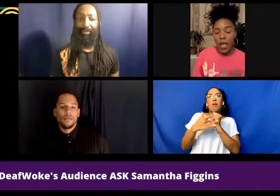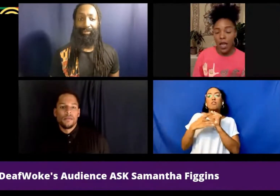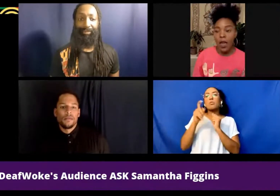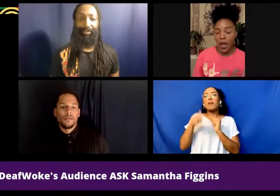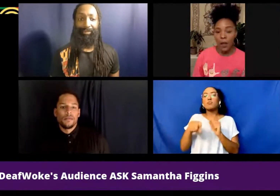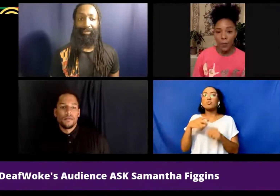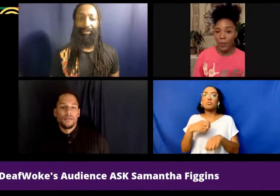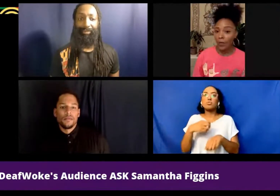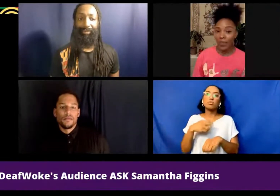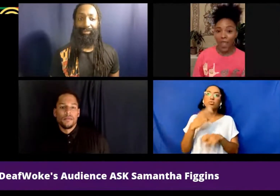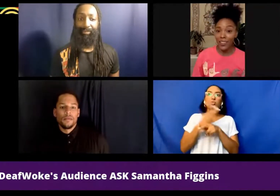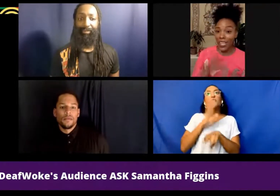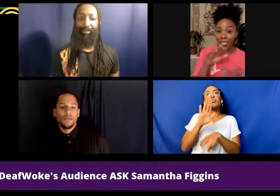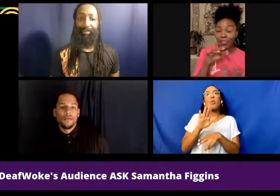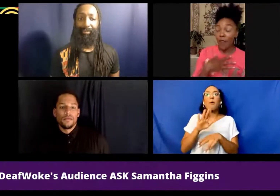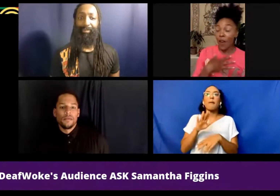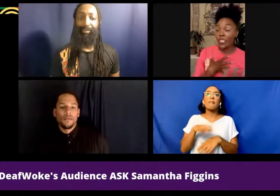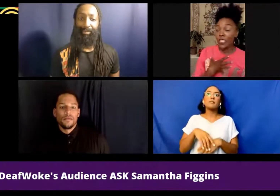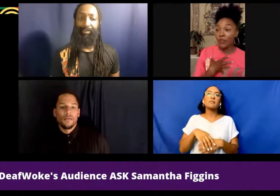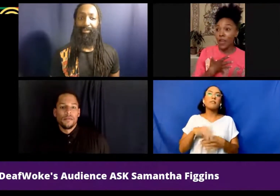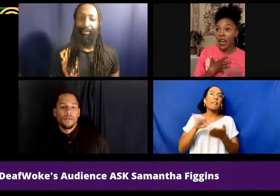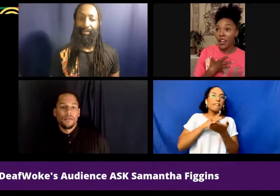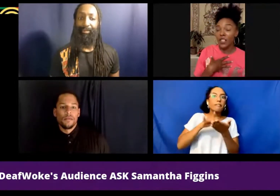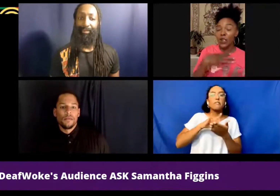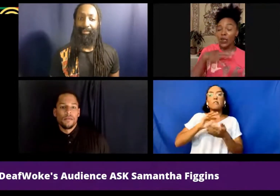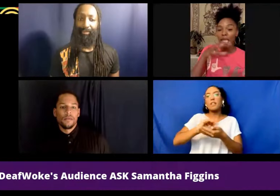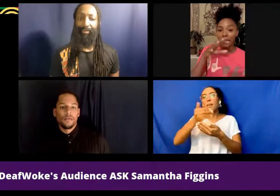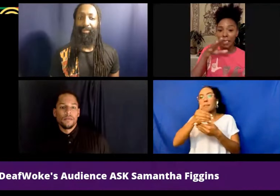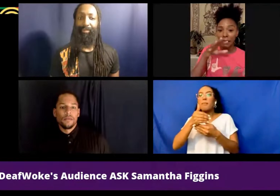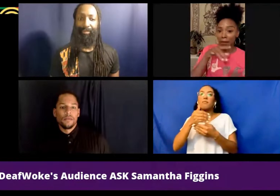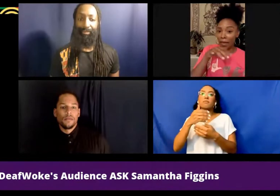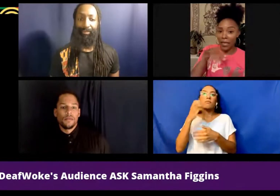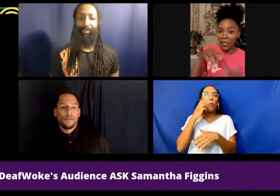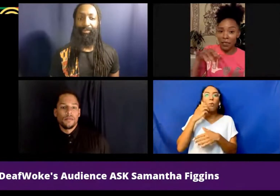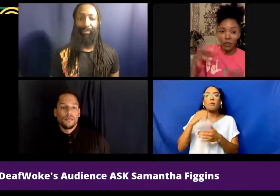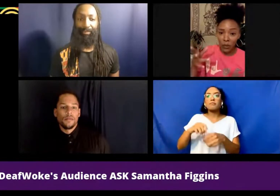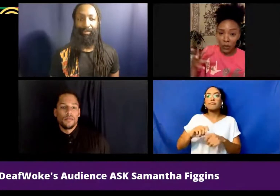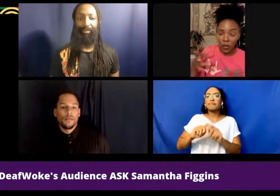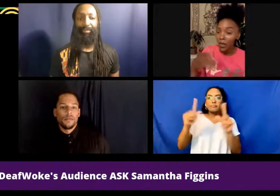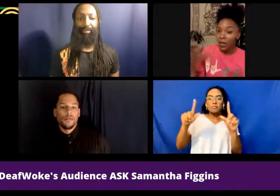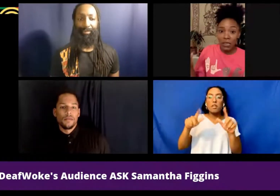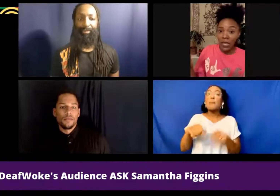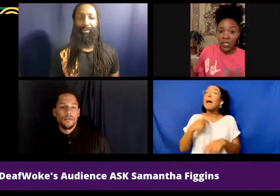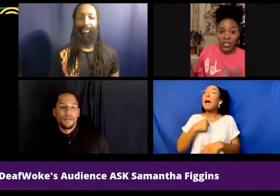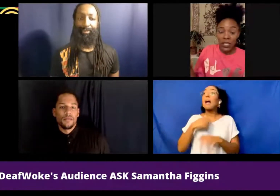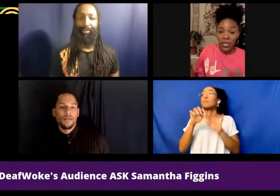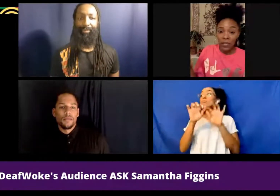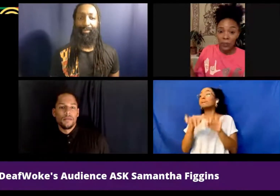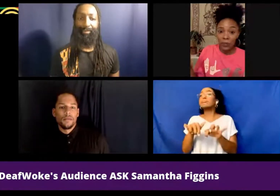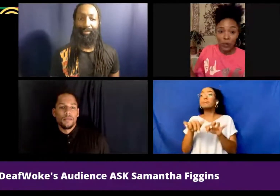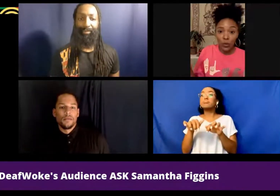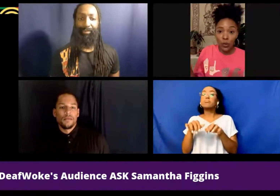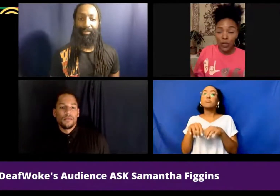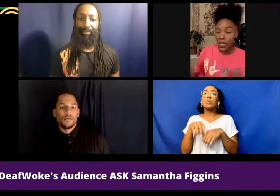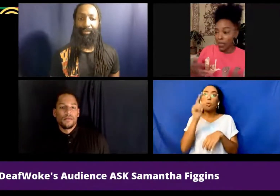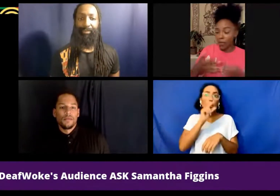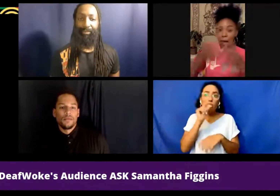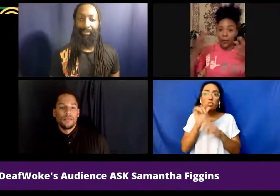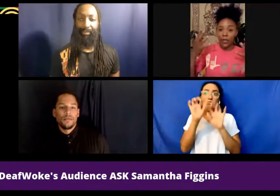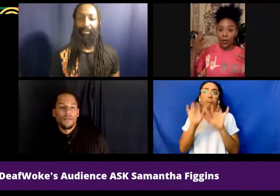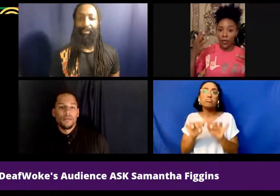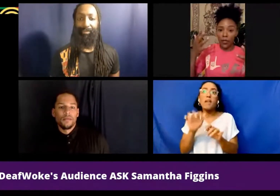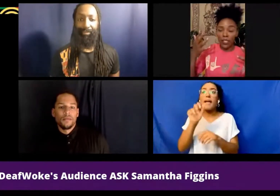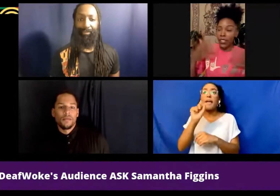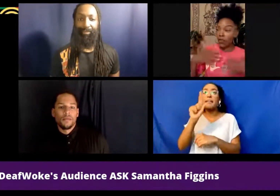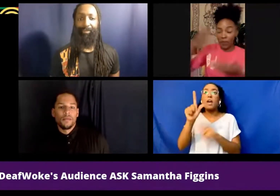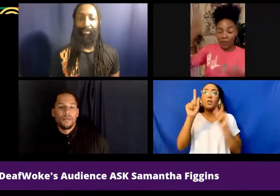researching. I just had, honestly, for me, I typed in ASL tutor into Google, and it